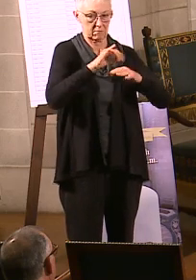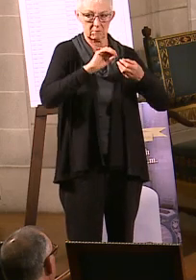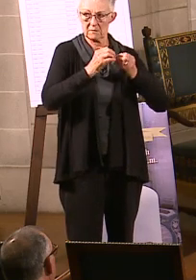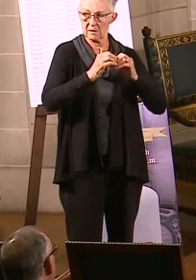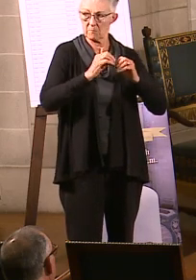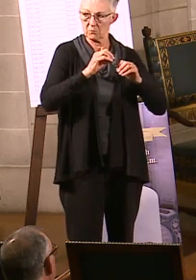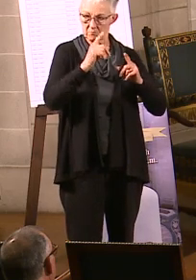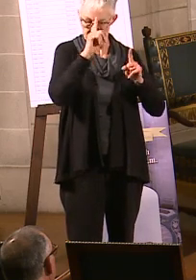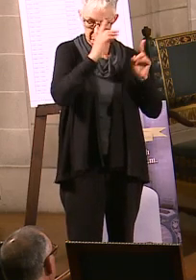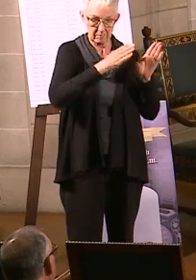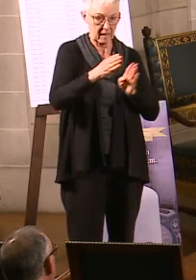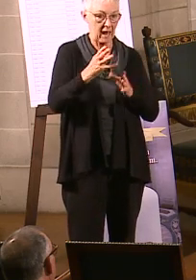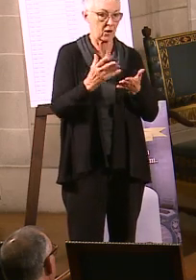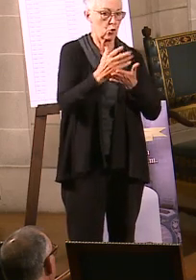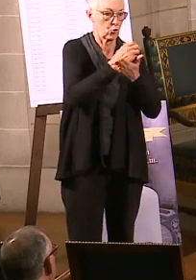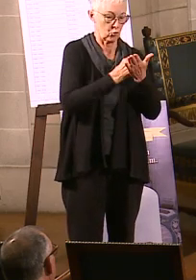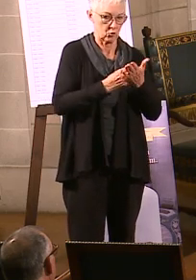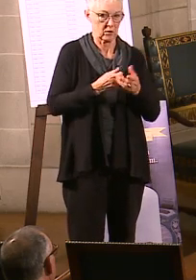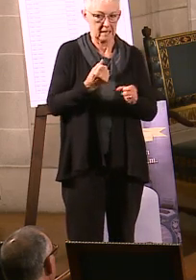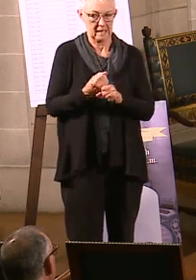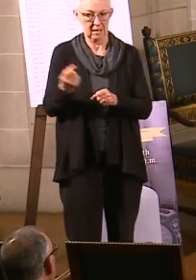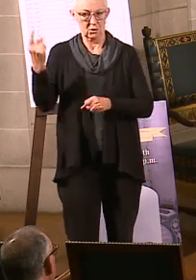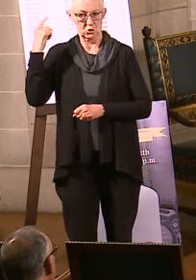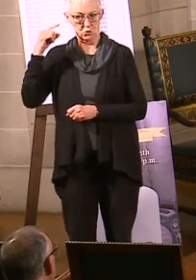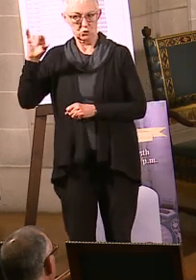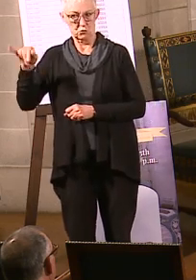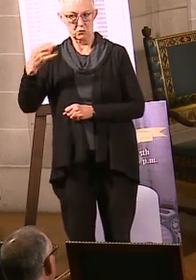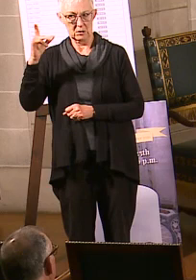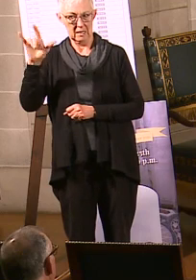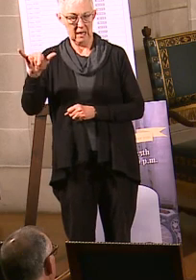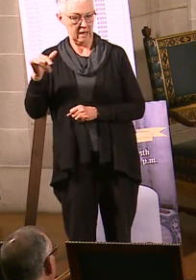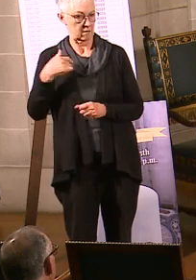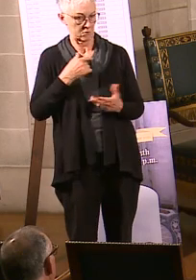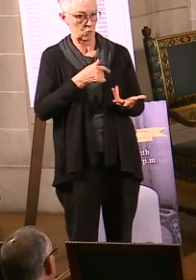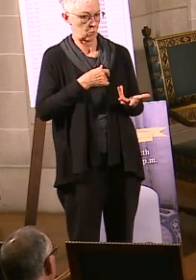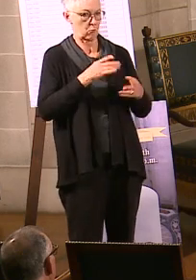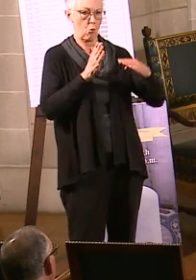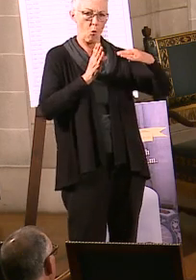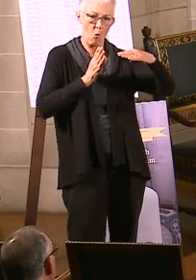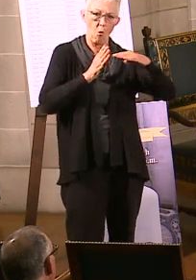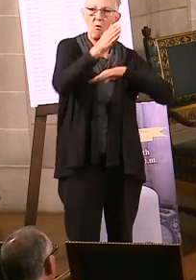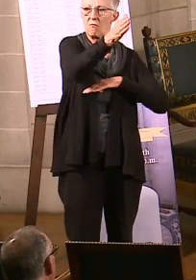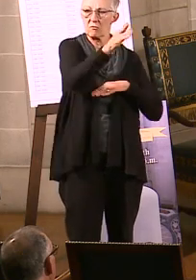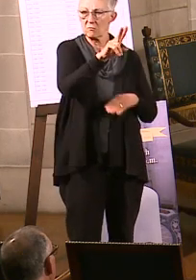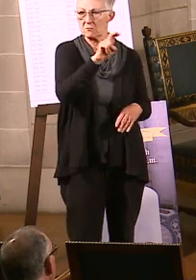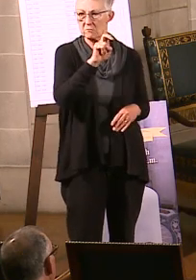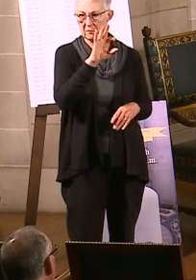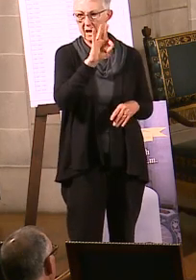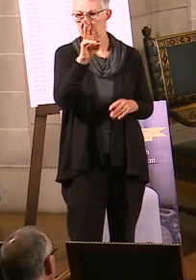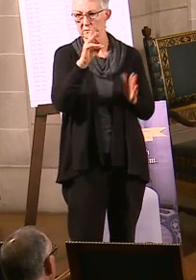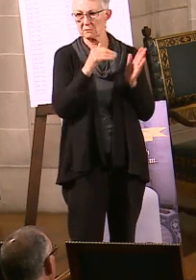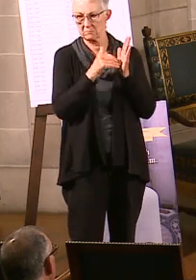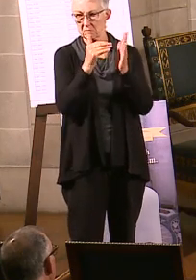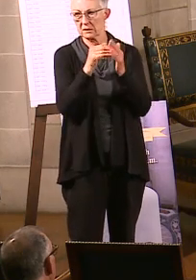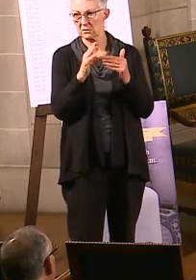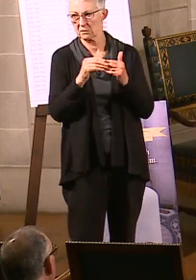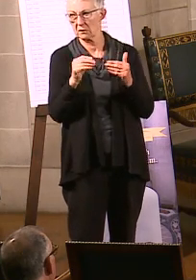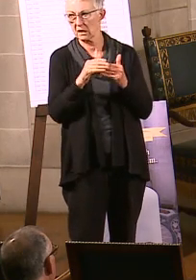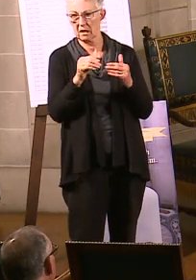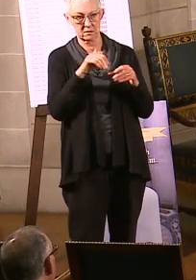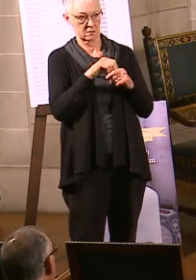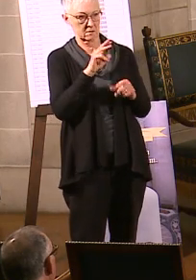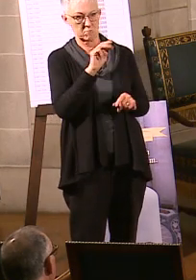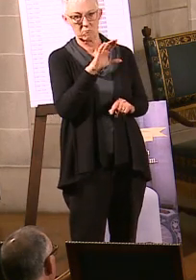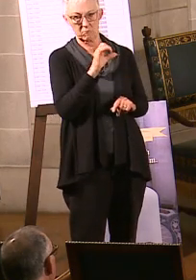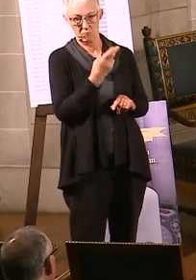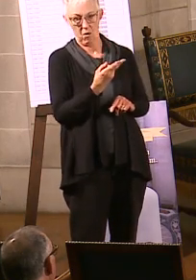2-year planning cycle and so forth. That was the certified forecast. And we were $296 million ahead of that forecast as we're going through March. So,